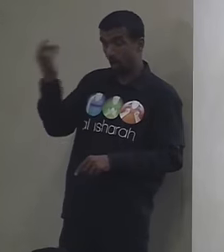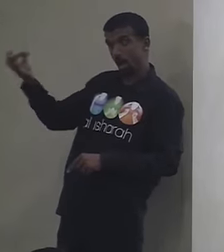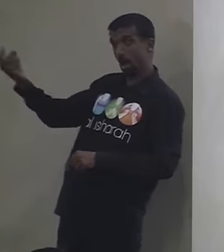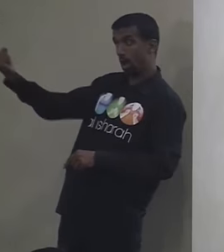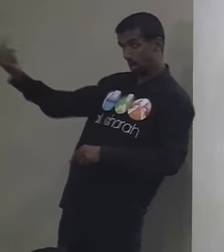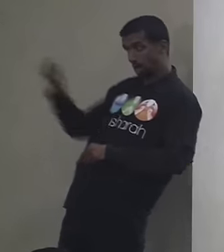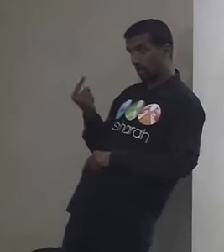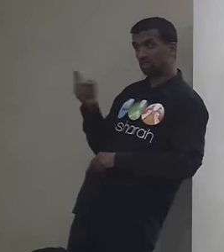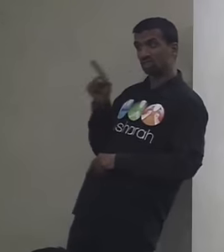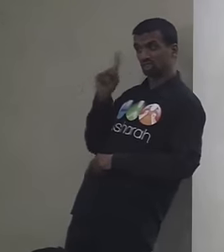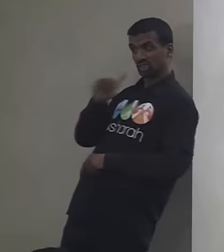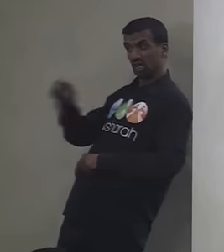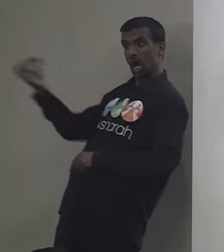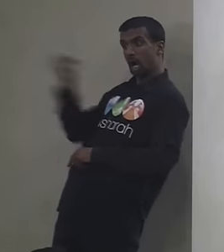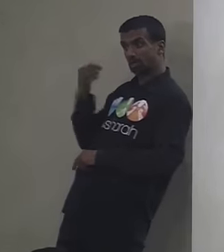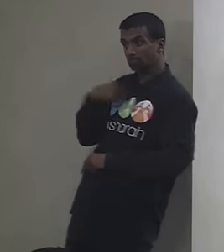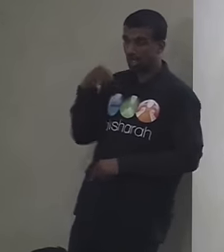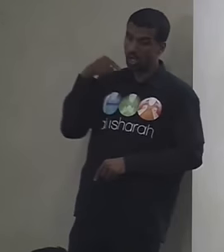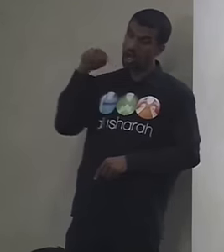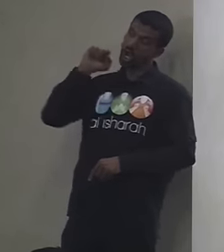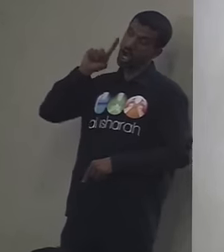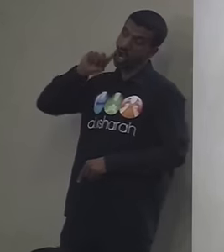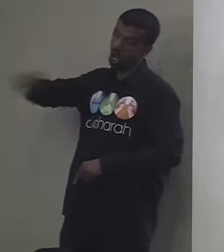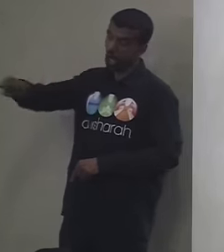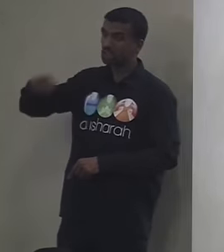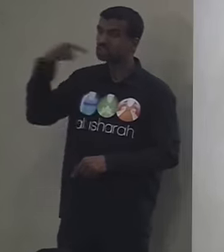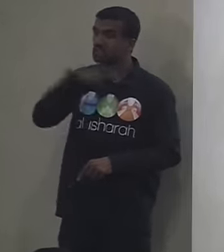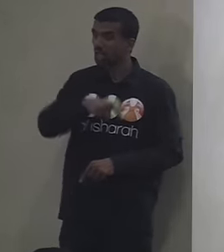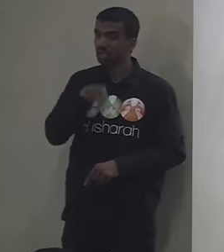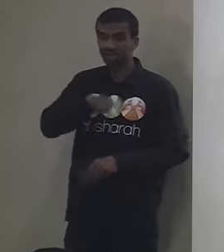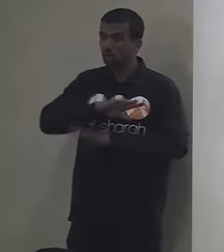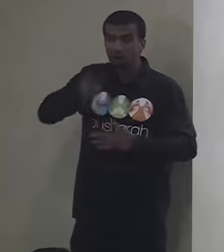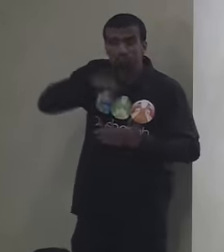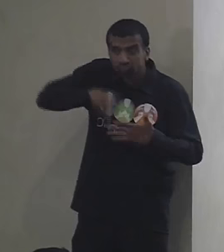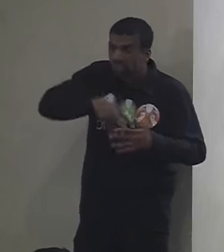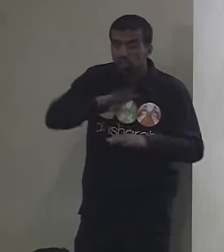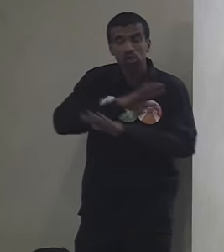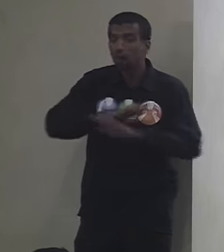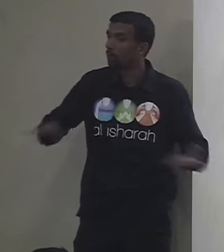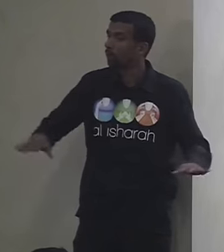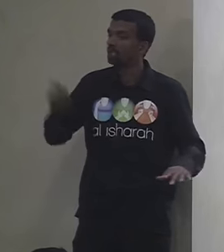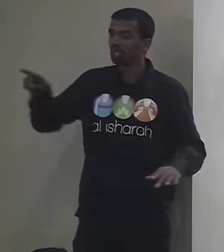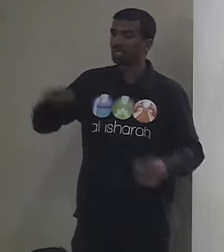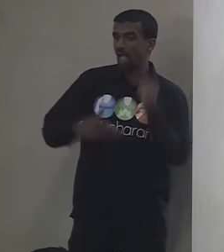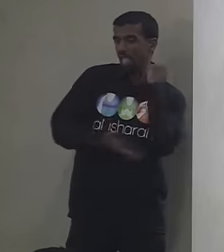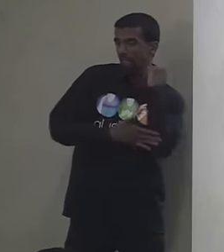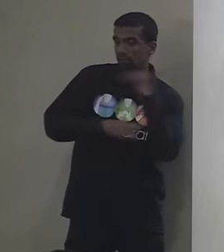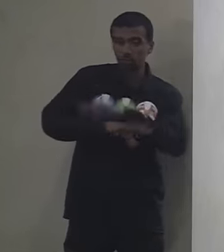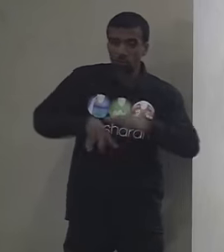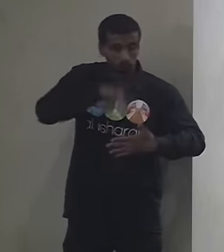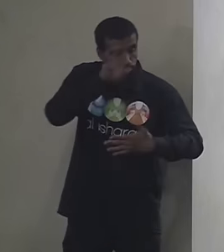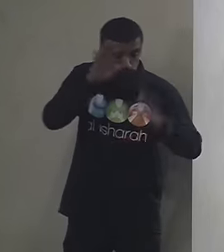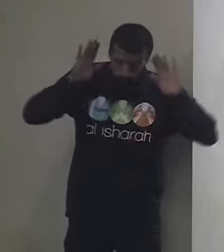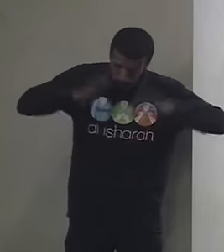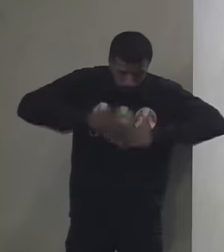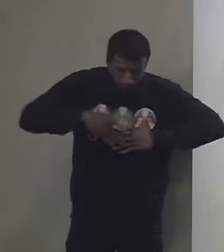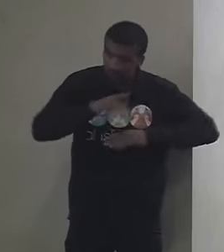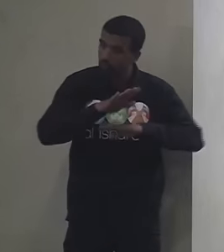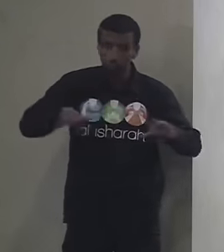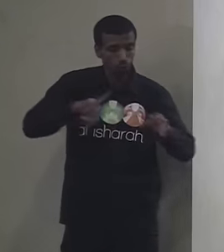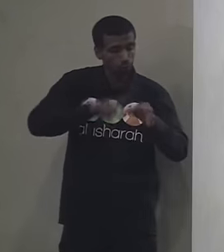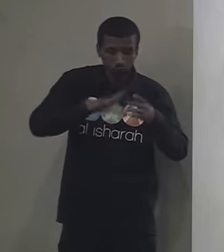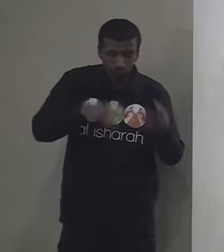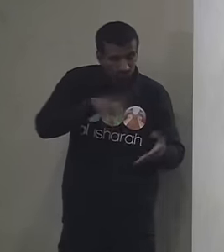Mother, the pen has been lifted from you. You're no longer responsible for your son. Quite honestly, he's not a child. I mean, he's going to be a child to you until